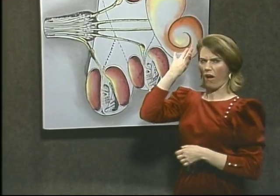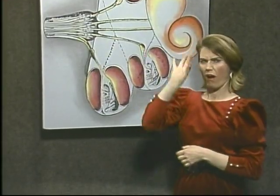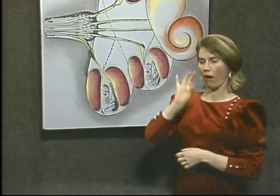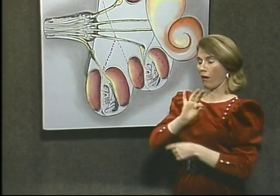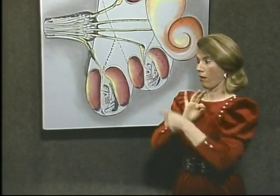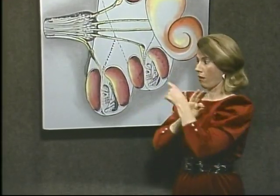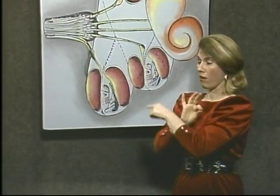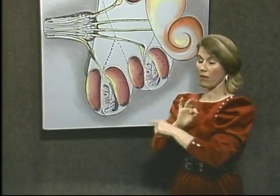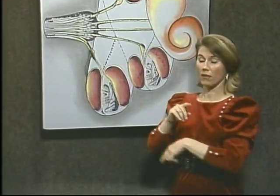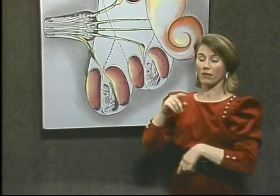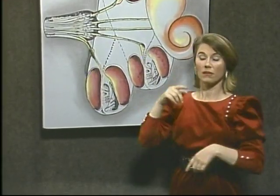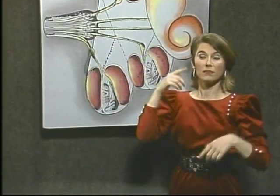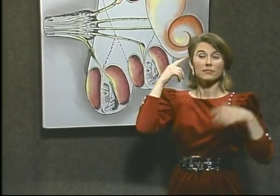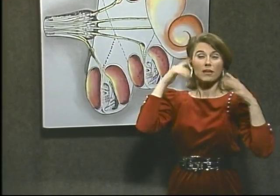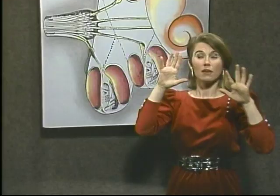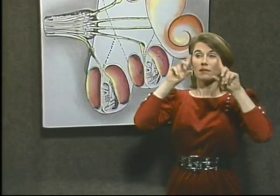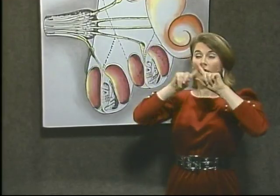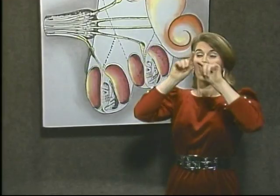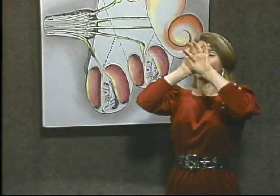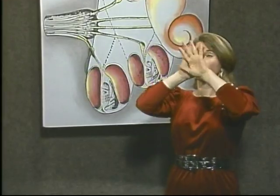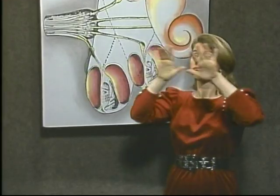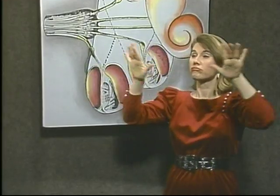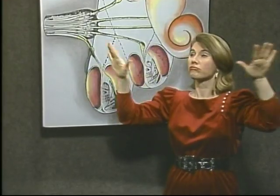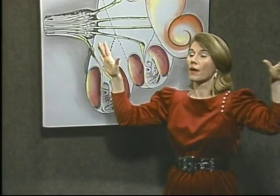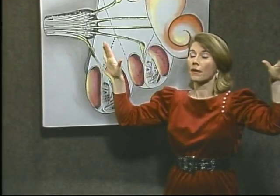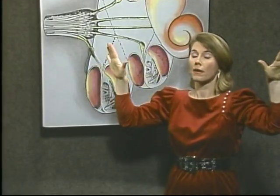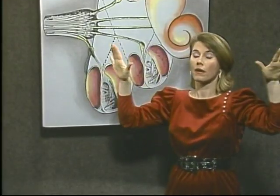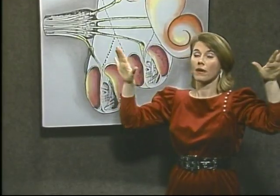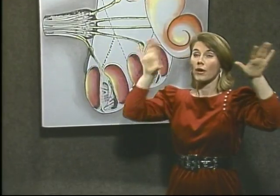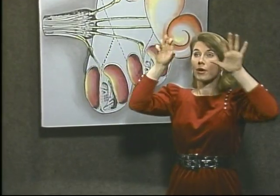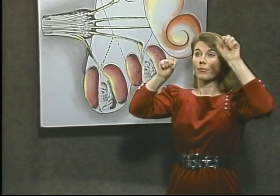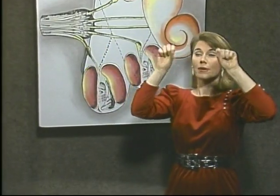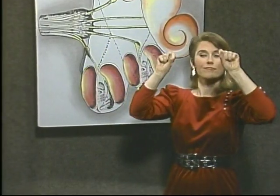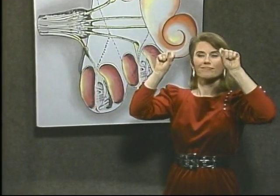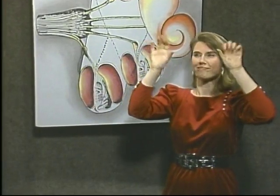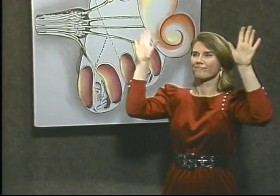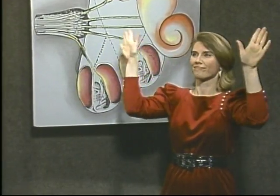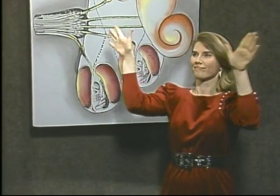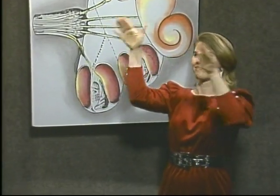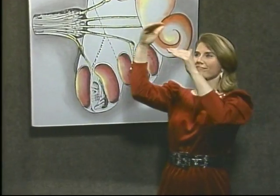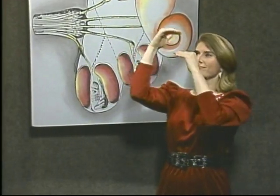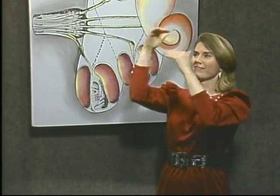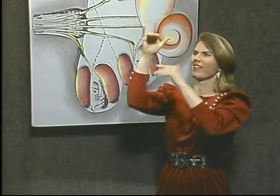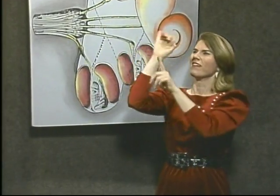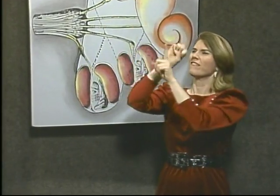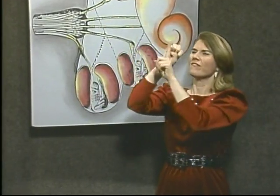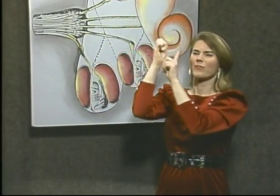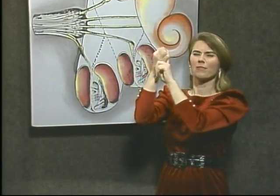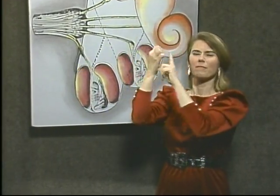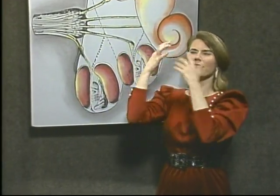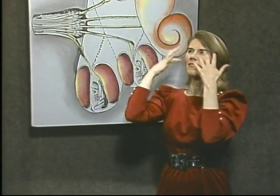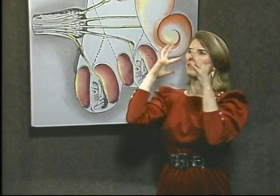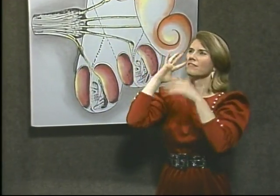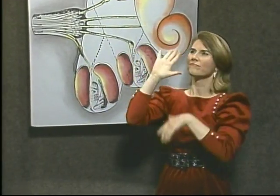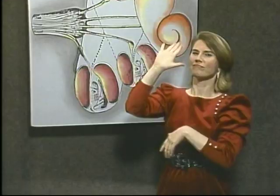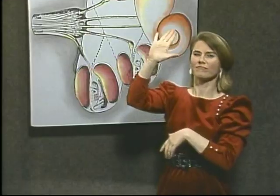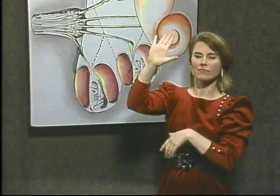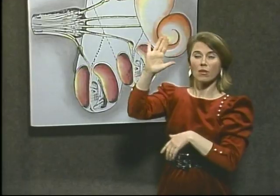Many researchers found that the variety of frequencies was very limited, and that it